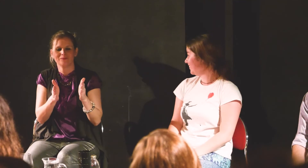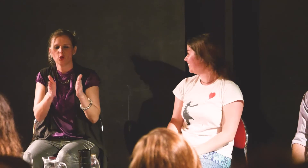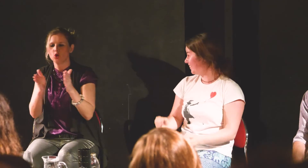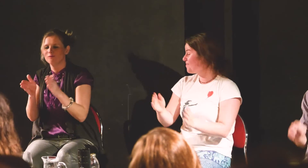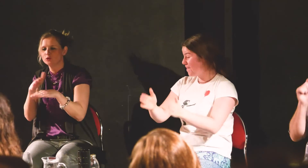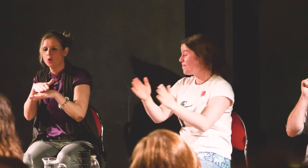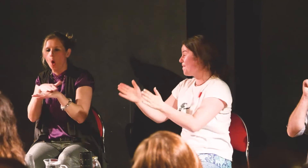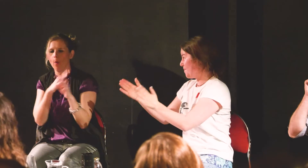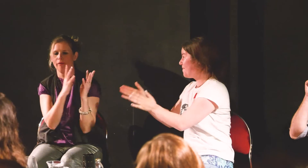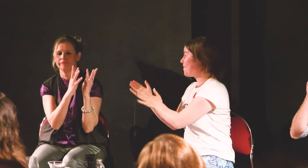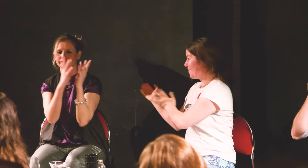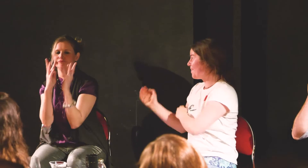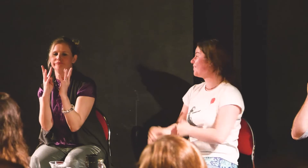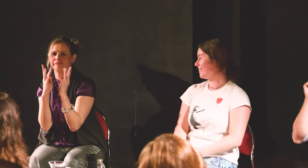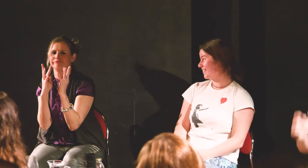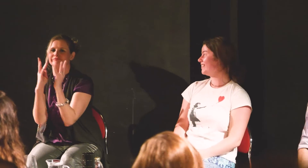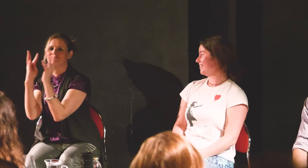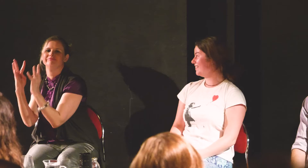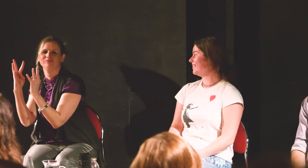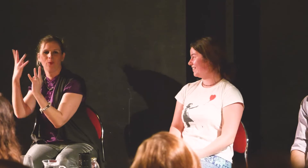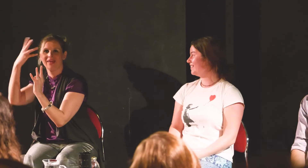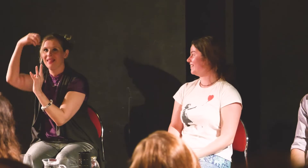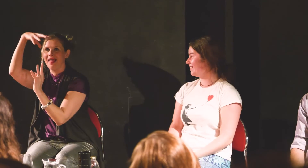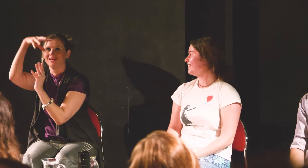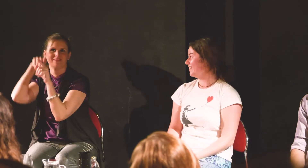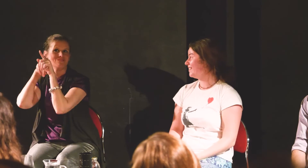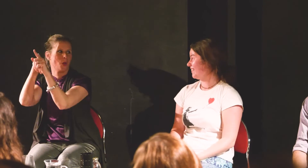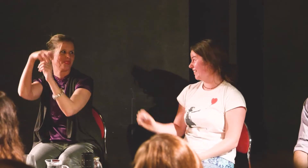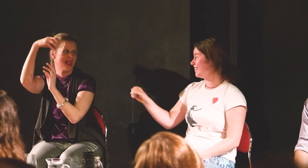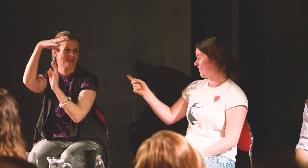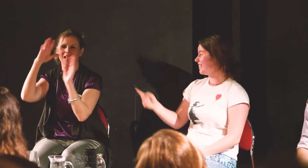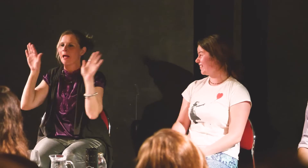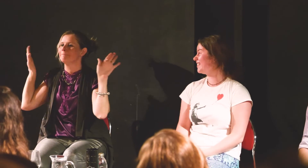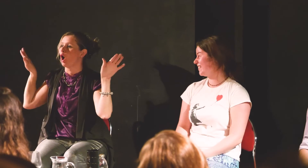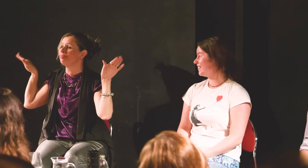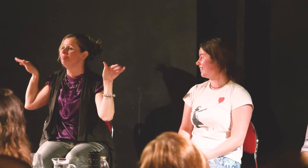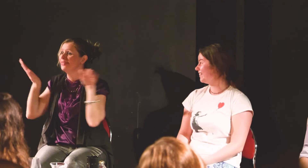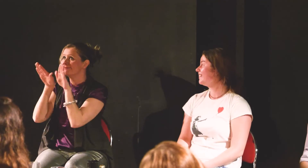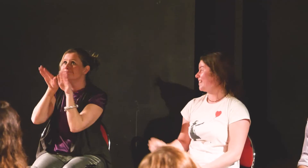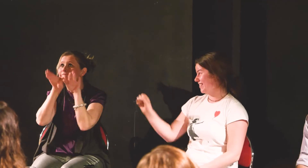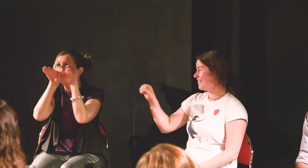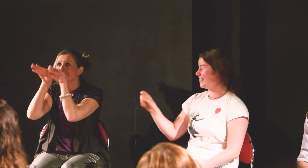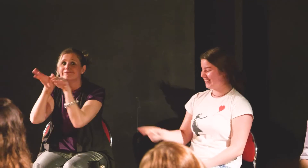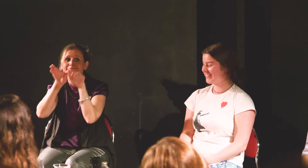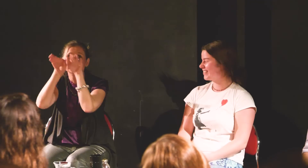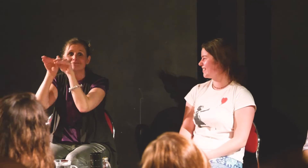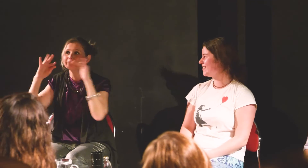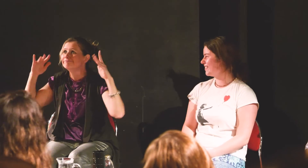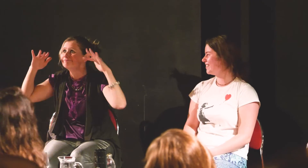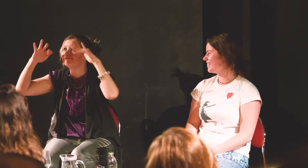off. Yeah, we move down the street between the darkness and the street lights. Yep, like moths,